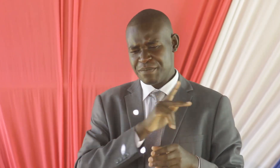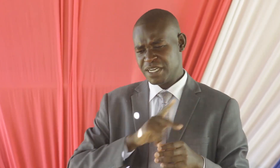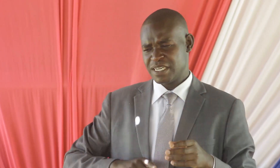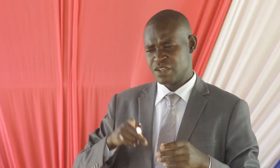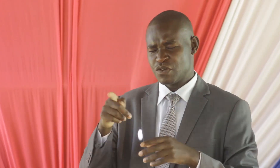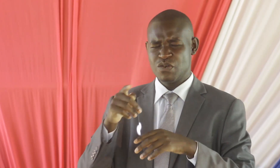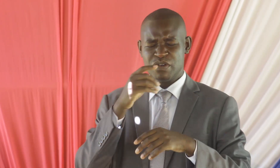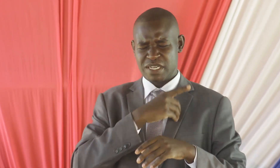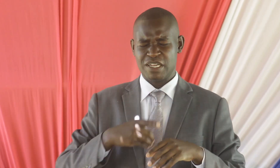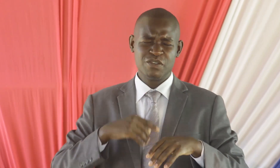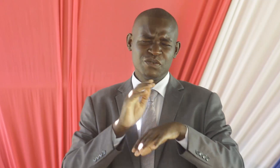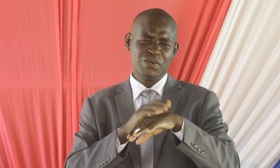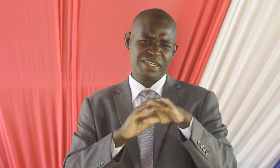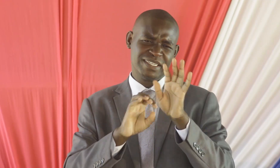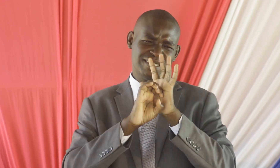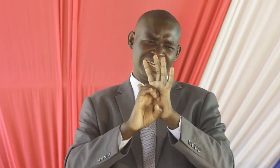and said what?